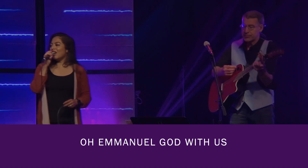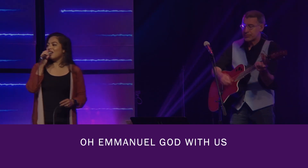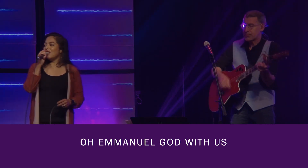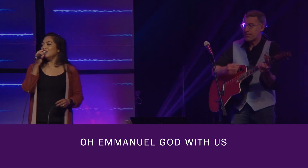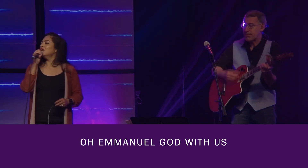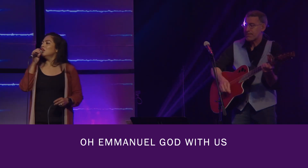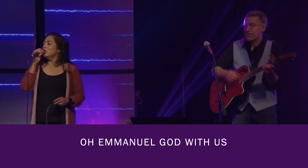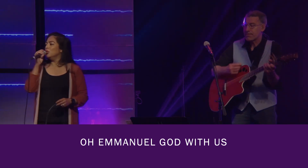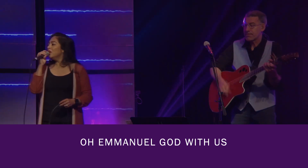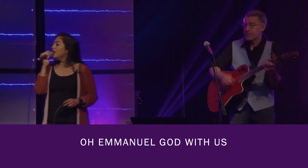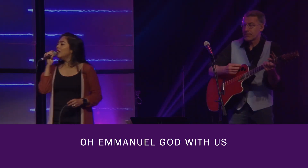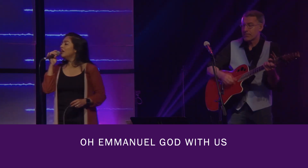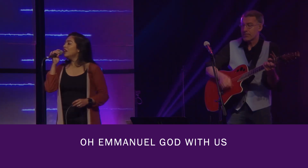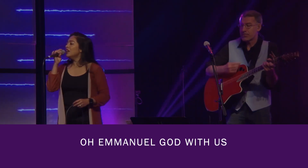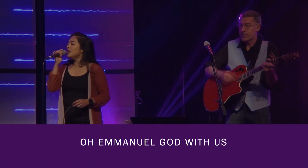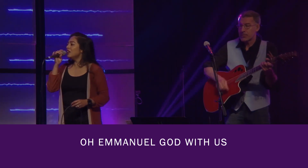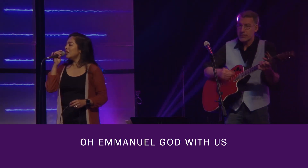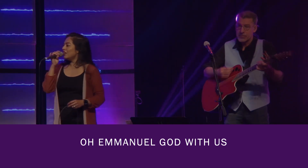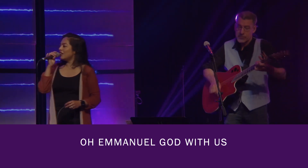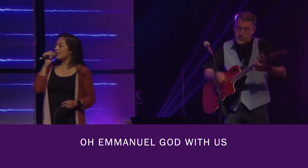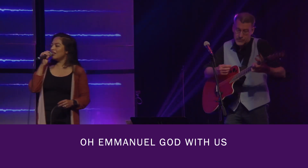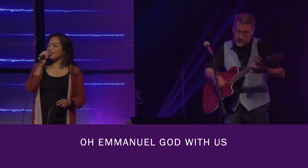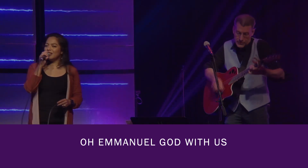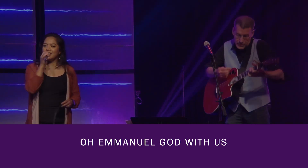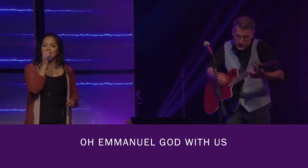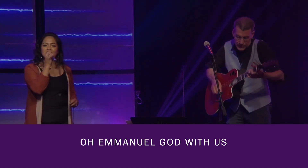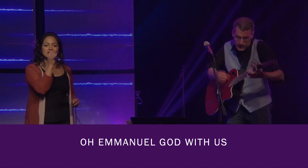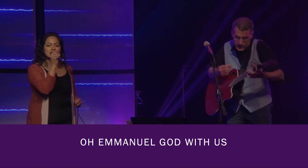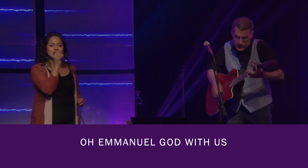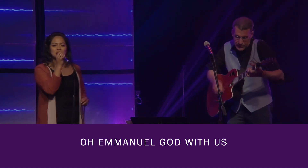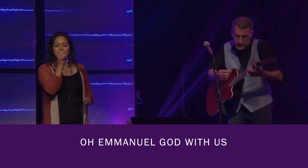Emmanuel, God with